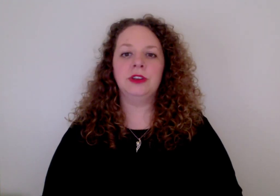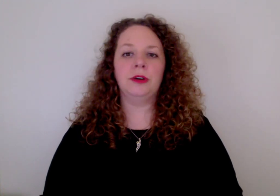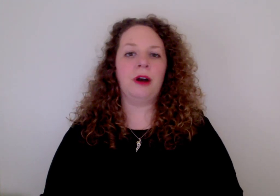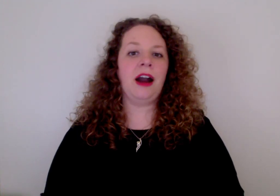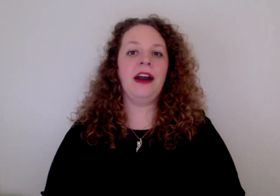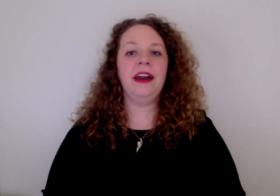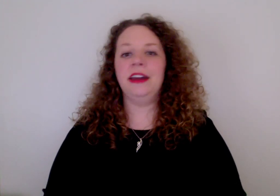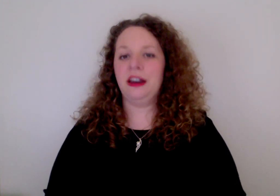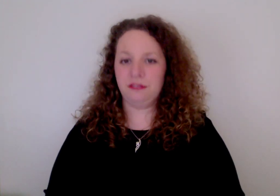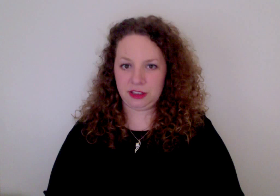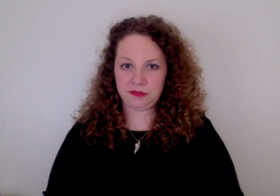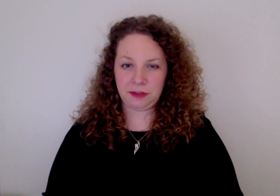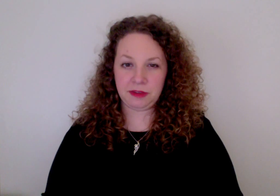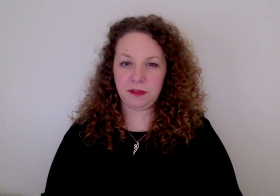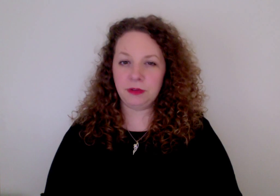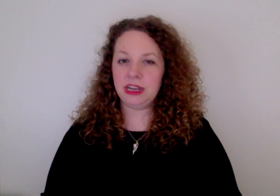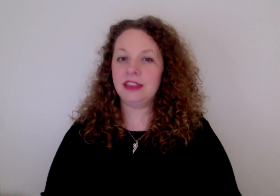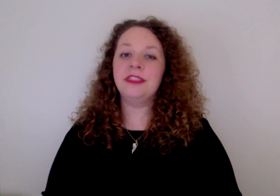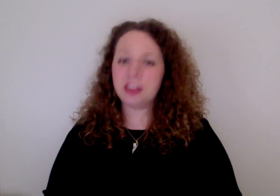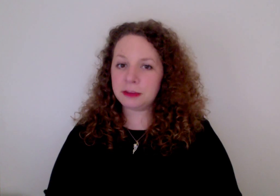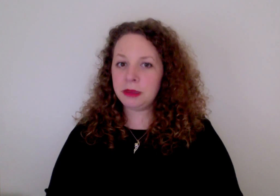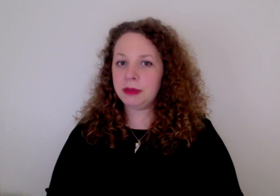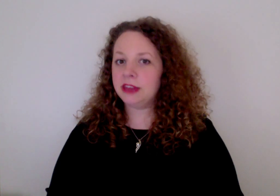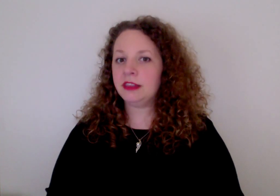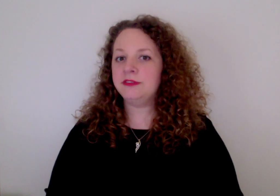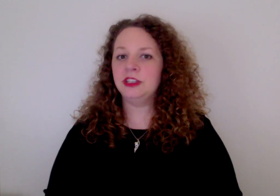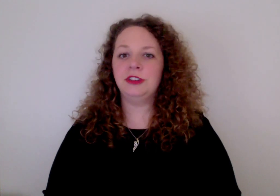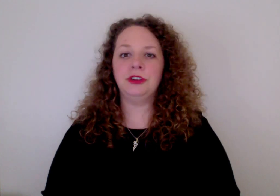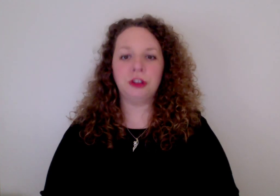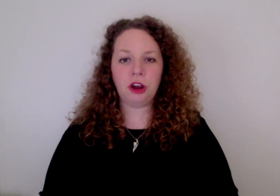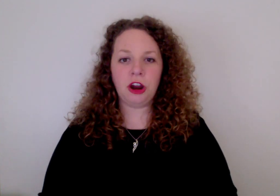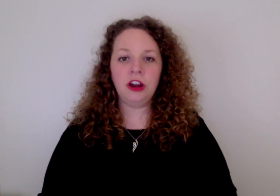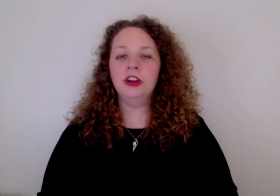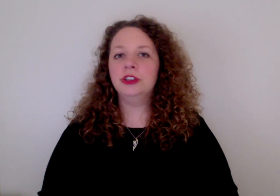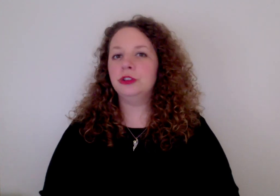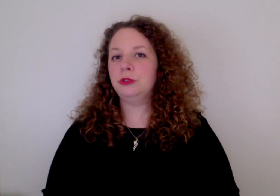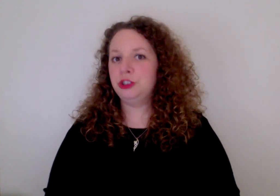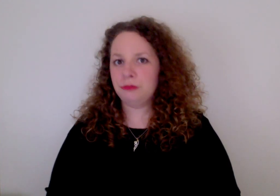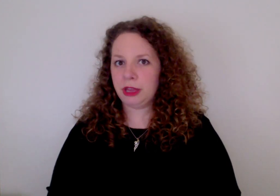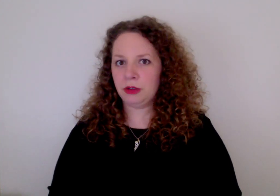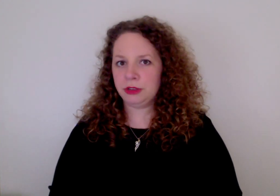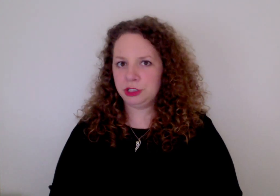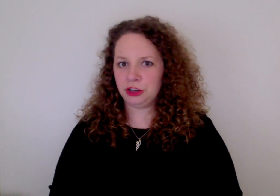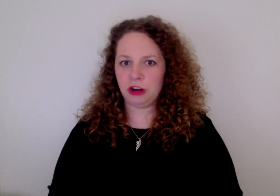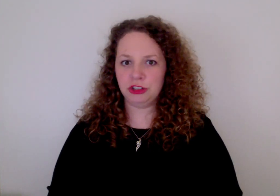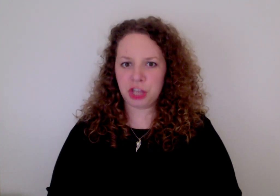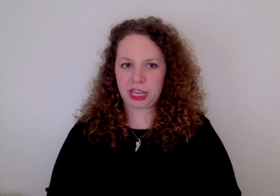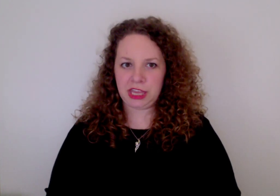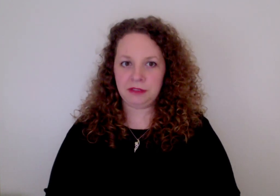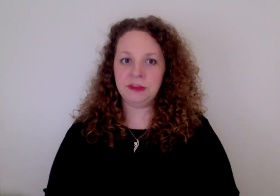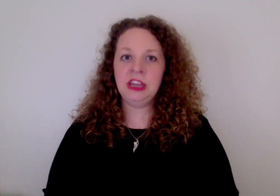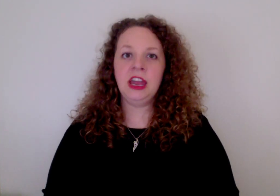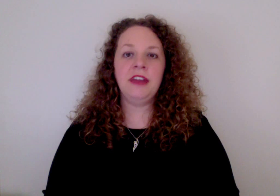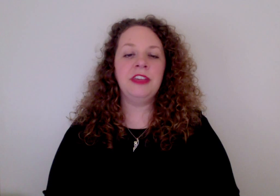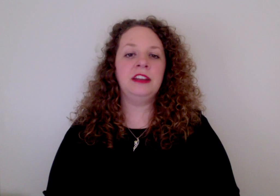So I have got to find my phone, and I think maybe I left it in your car, so would you mind going to your car and checking? And then